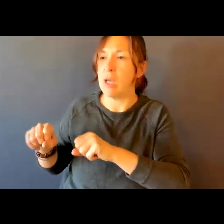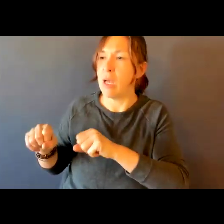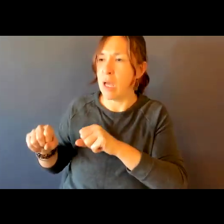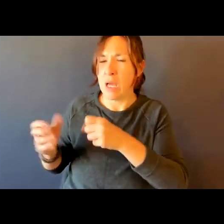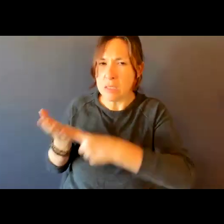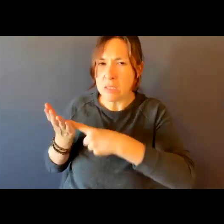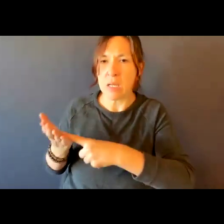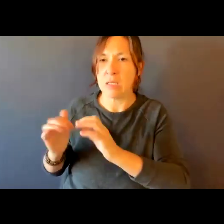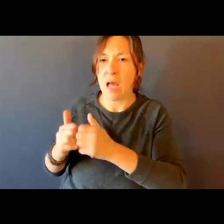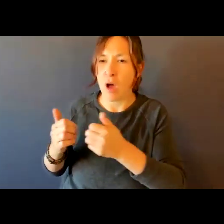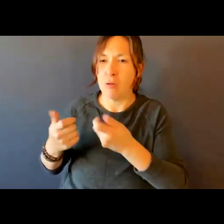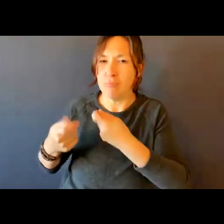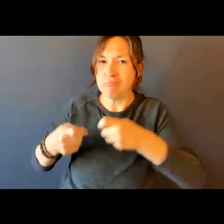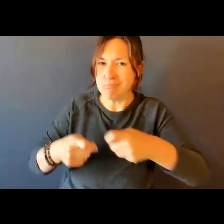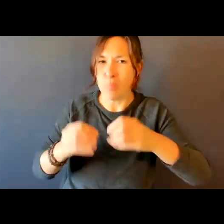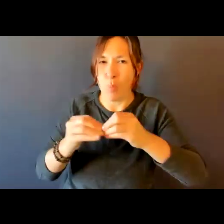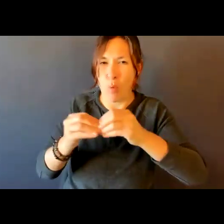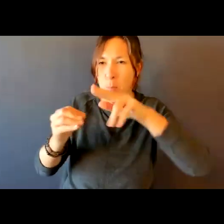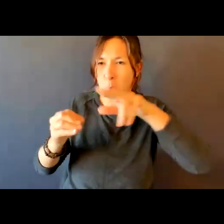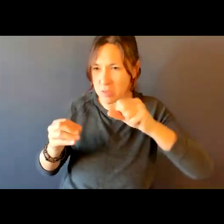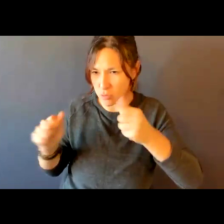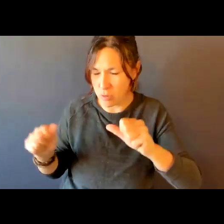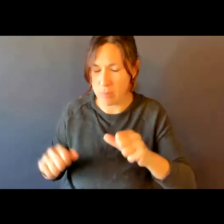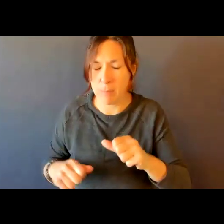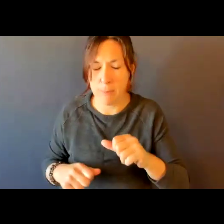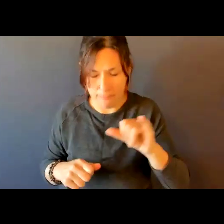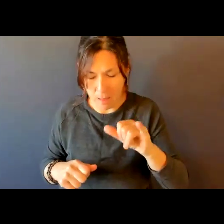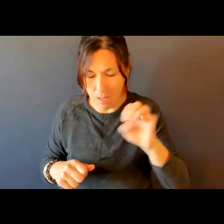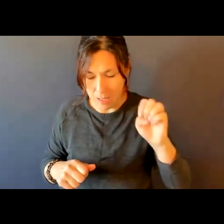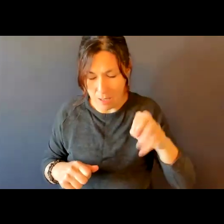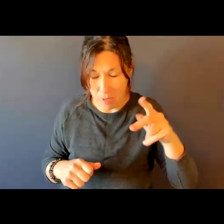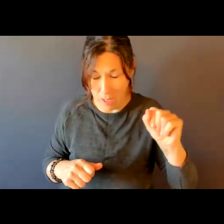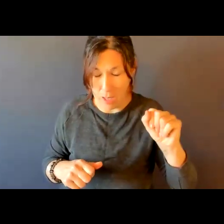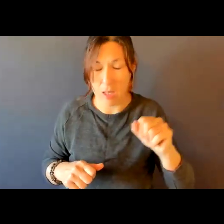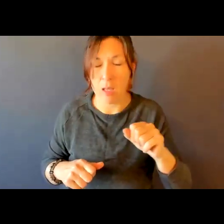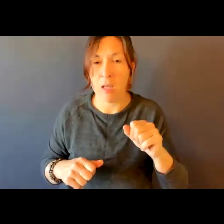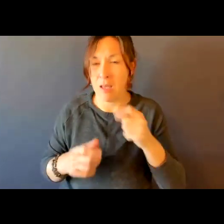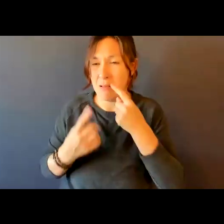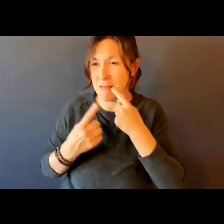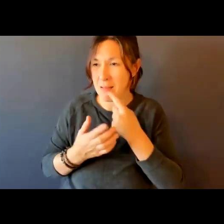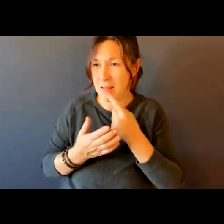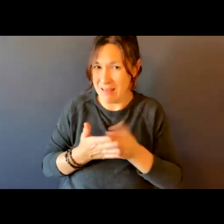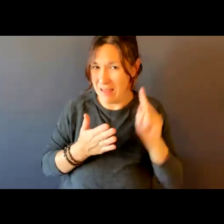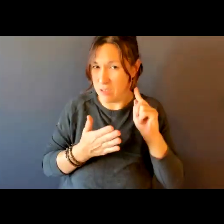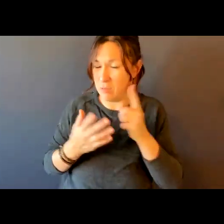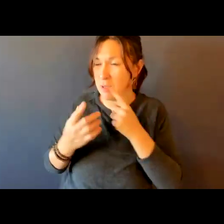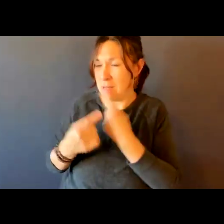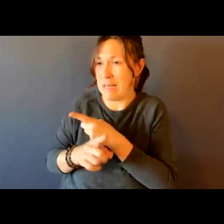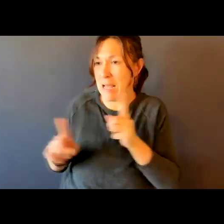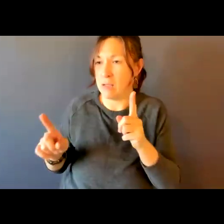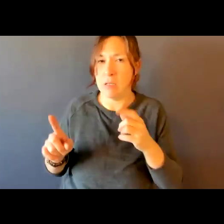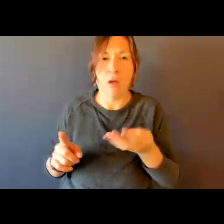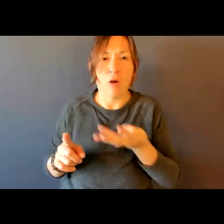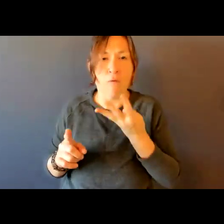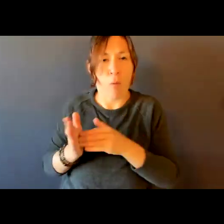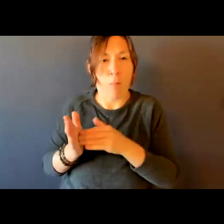fleet. The EPA also announced last week that Boston was awarded $4 million in grant